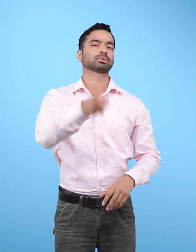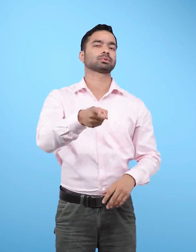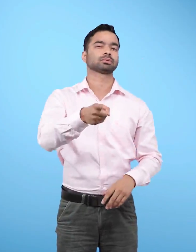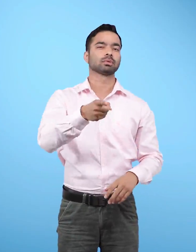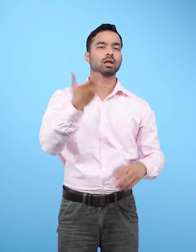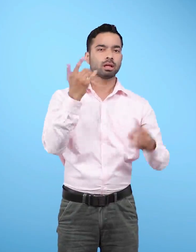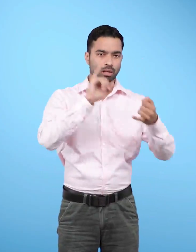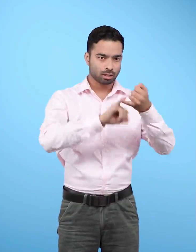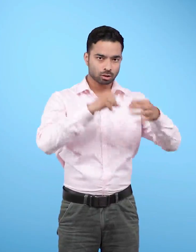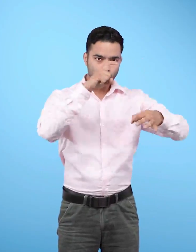square kilometers are.